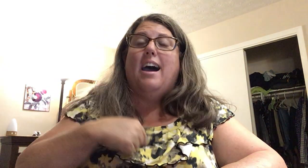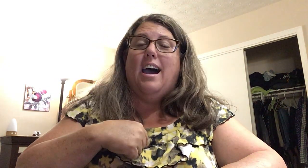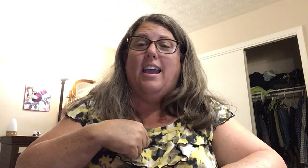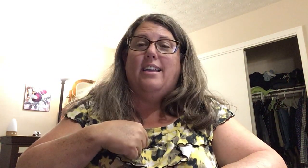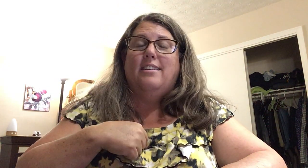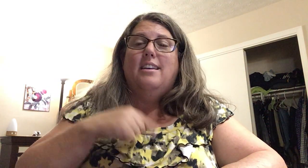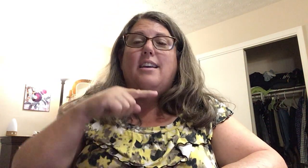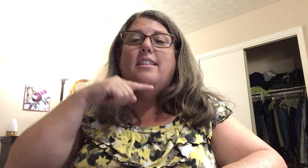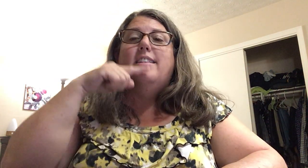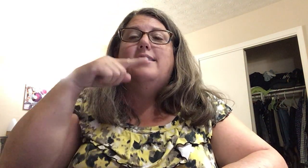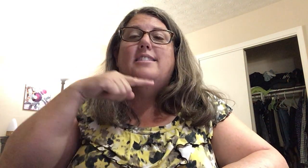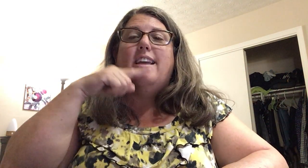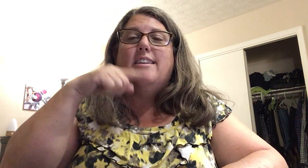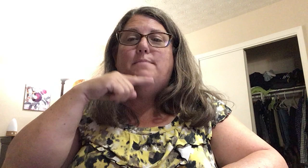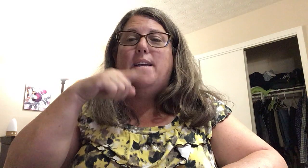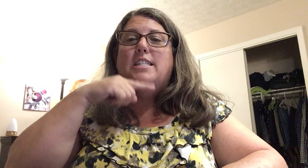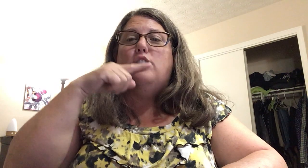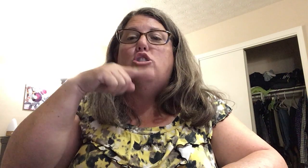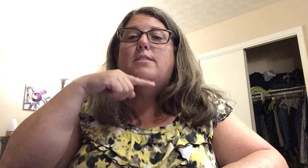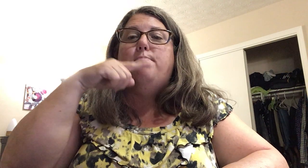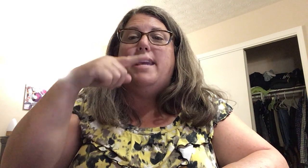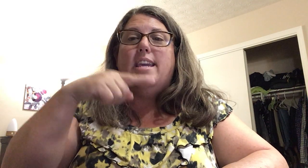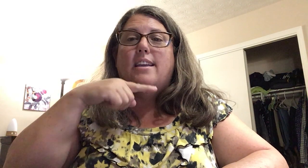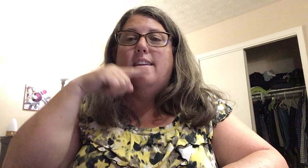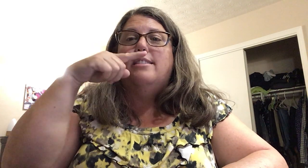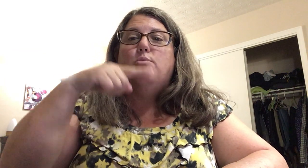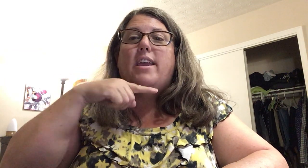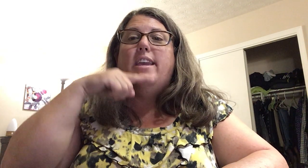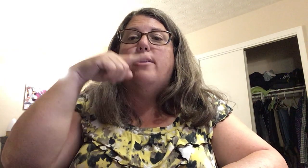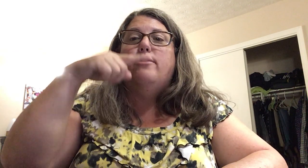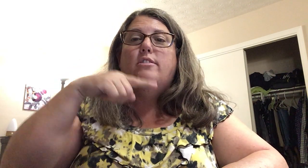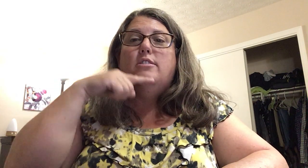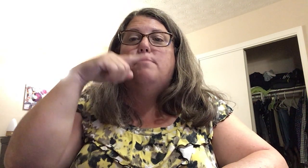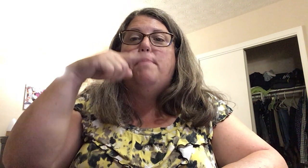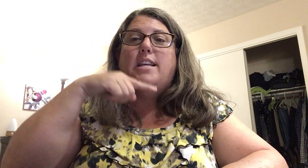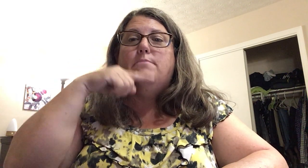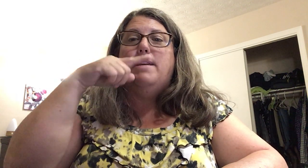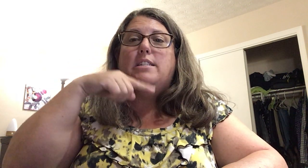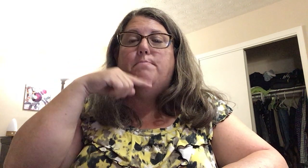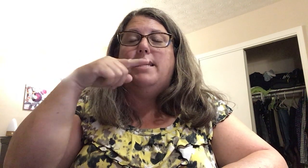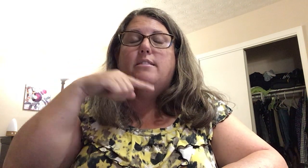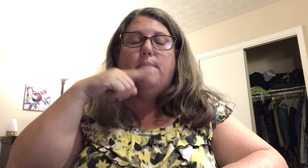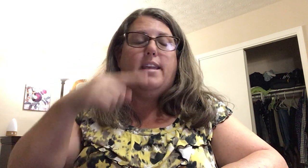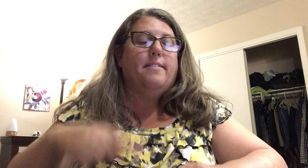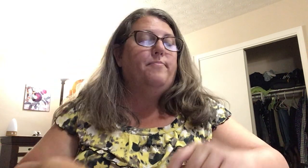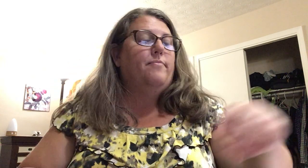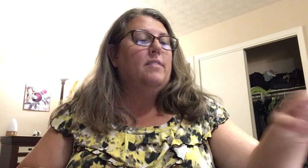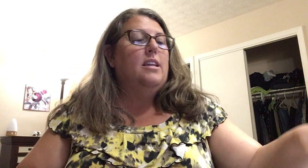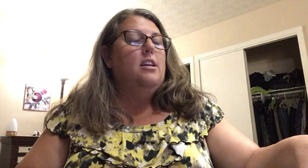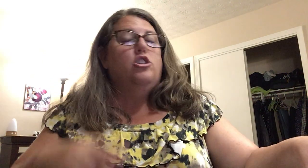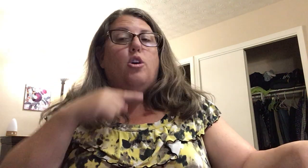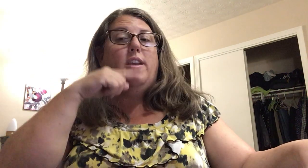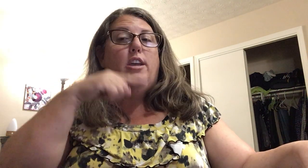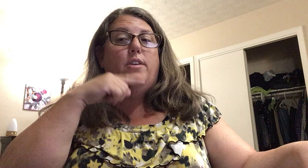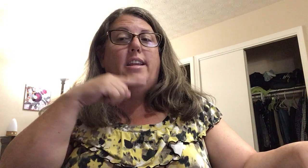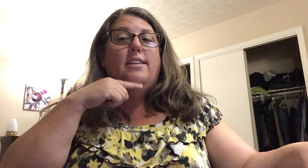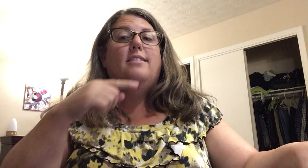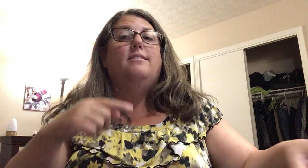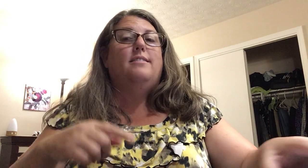I. And this is like this because you speak, and it's right here. You speak, speak, speak, speak. So hearing,